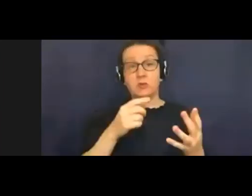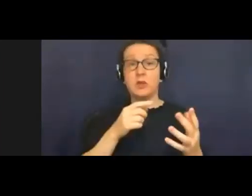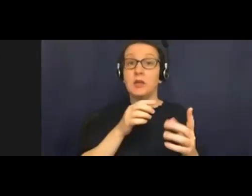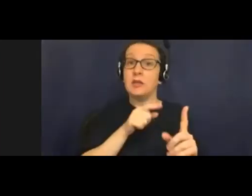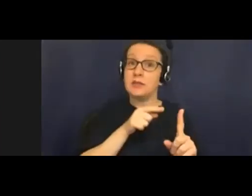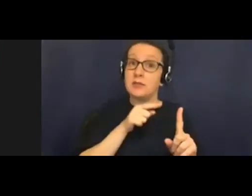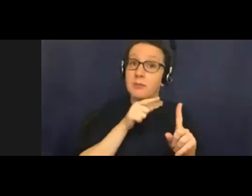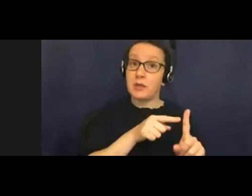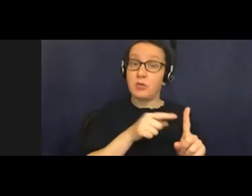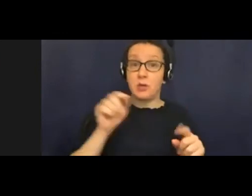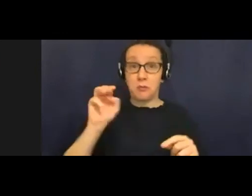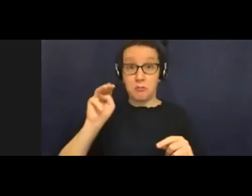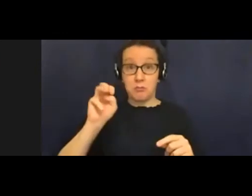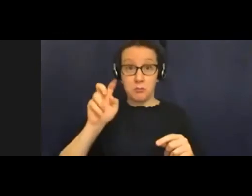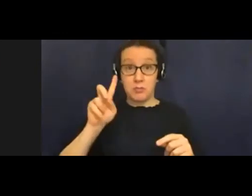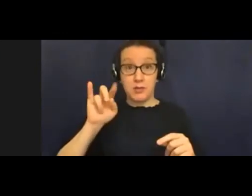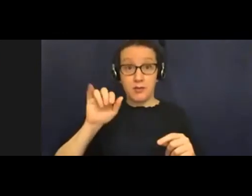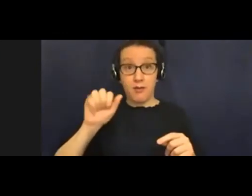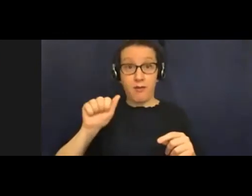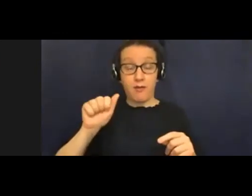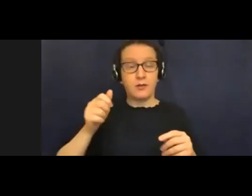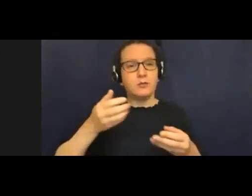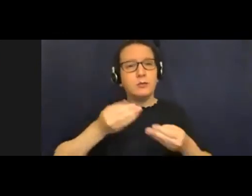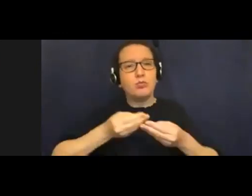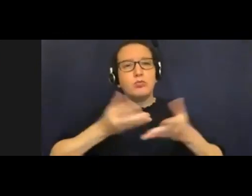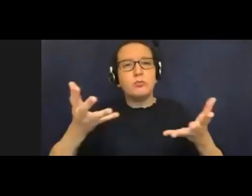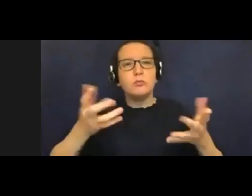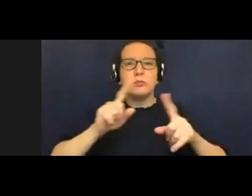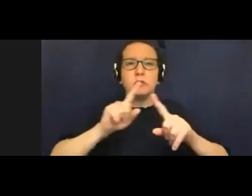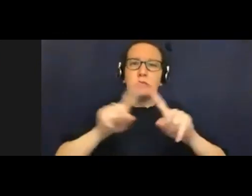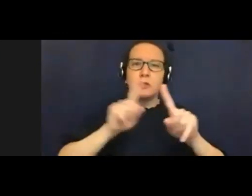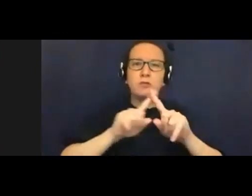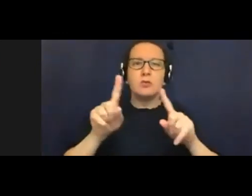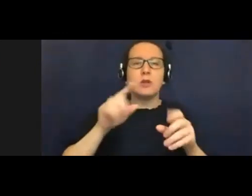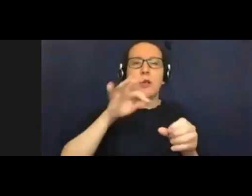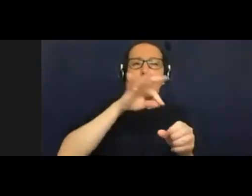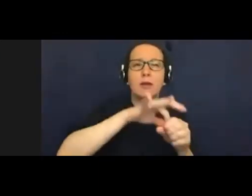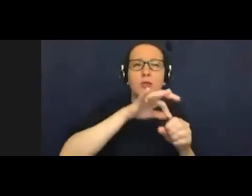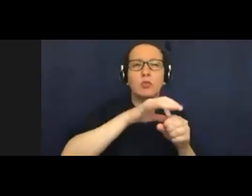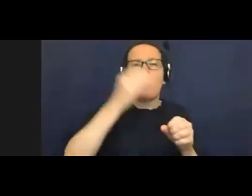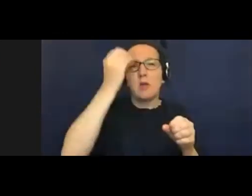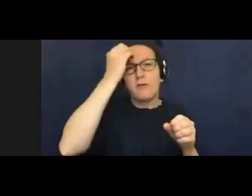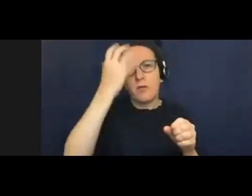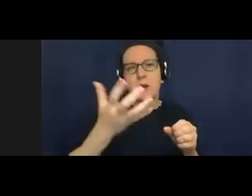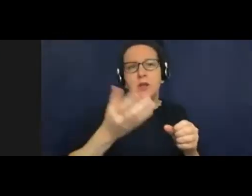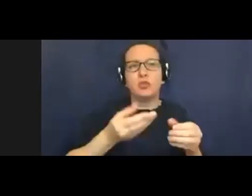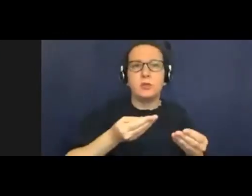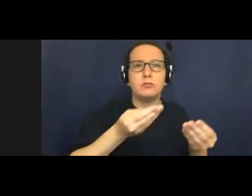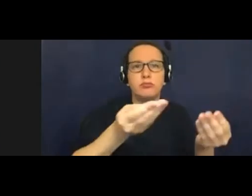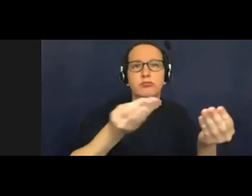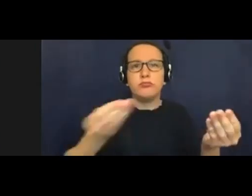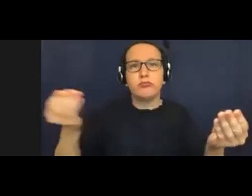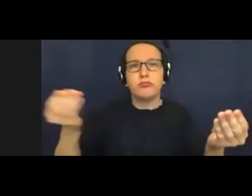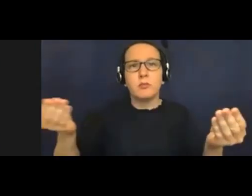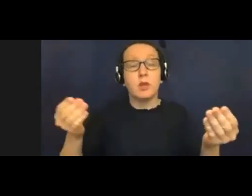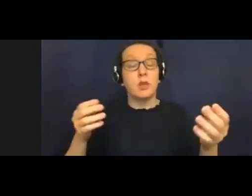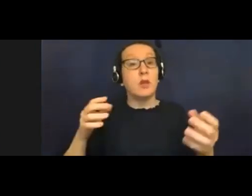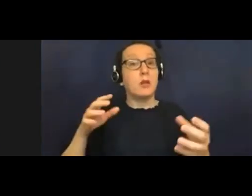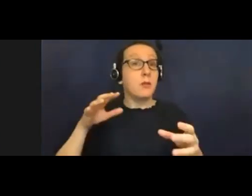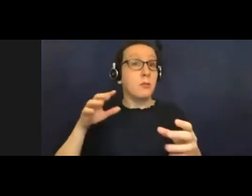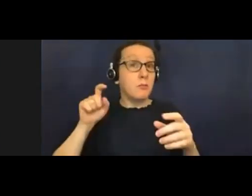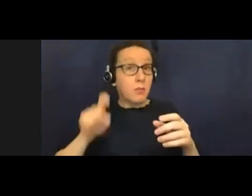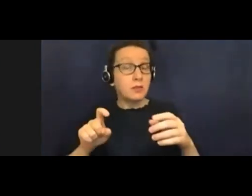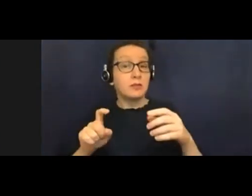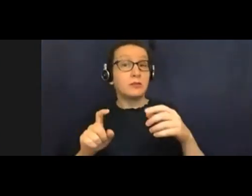to provide different electoral information with sign language